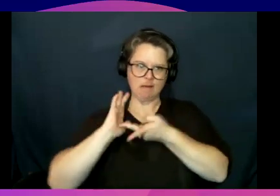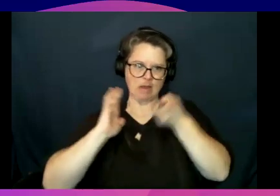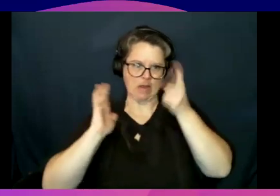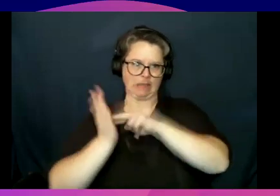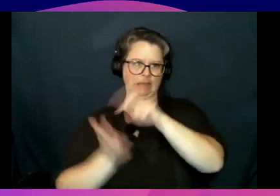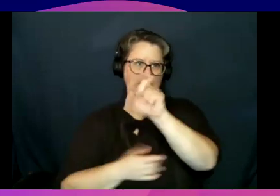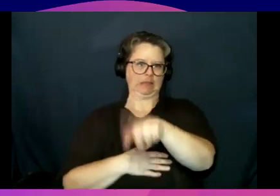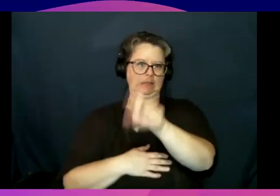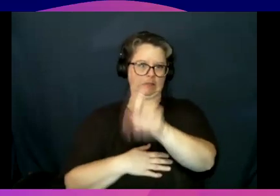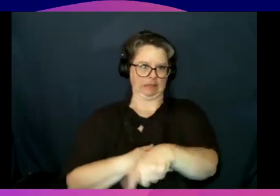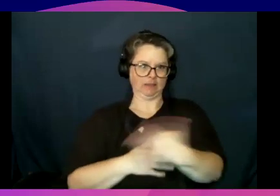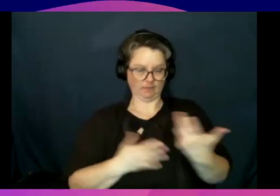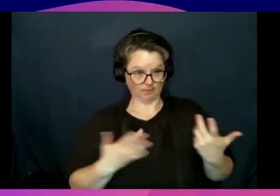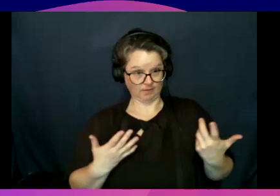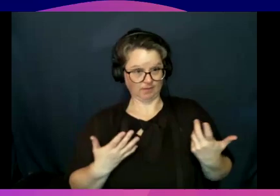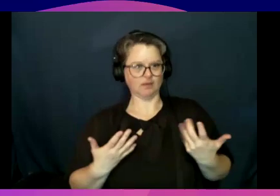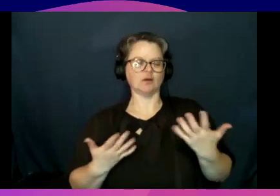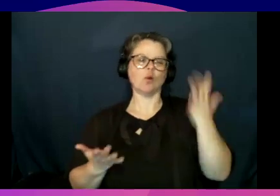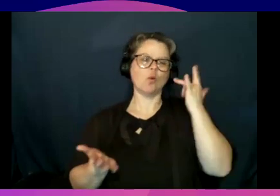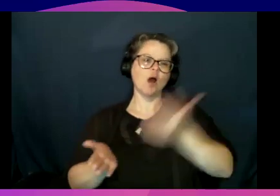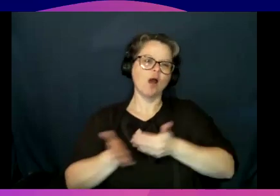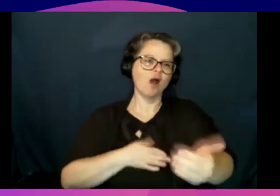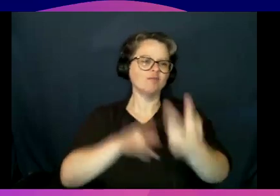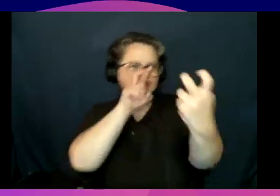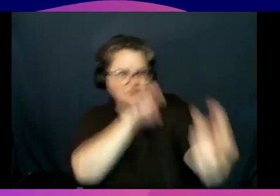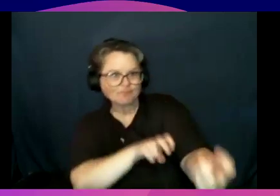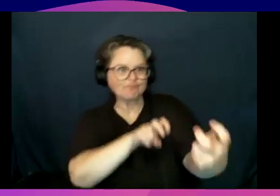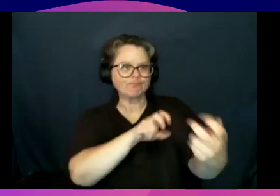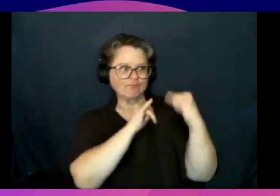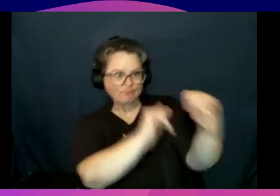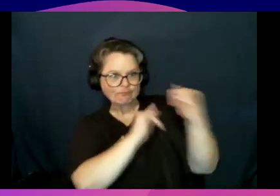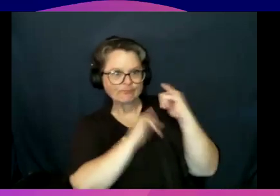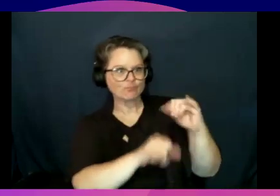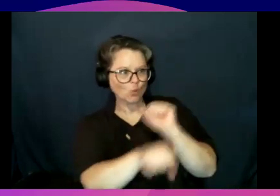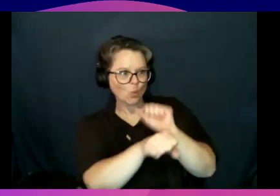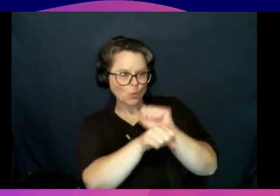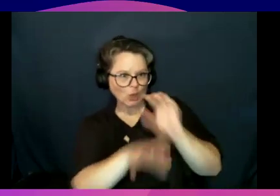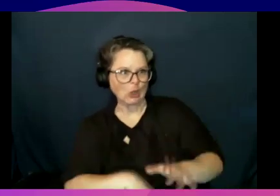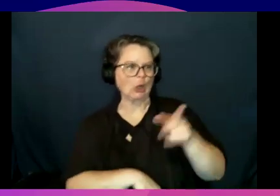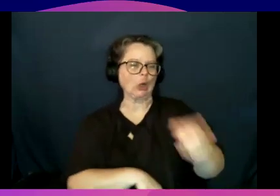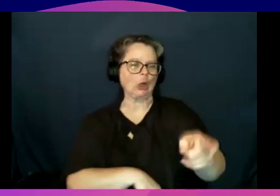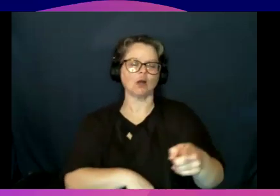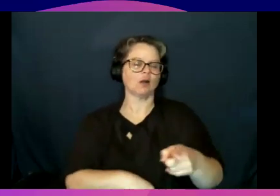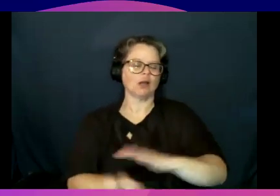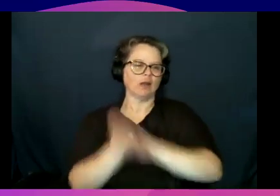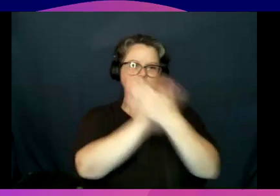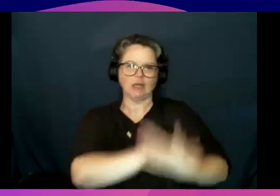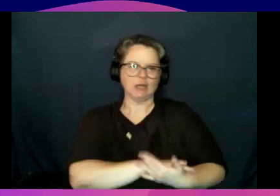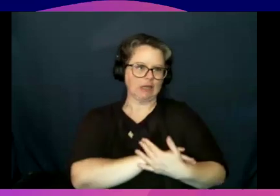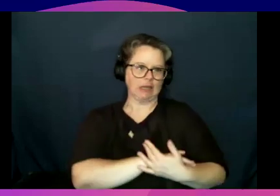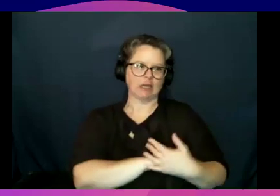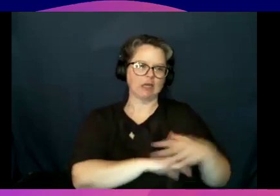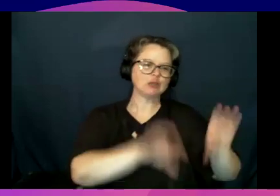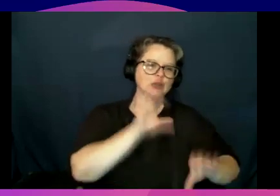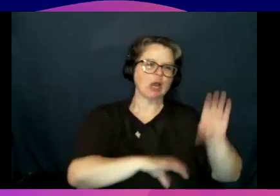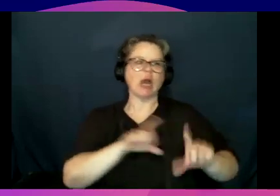happen? Then we want to practice from communities of consent. We want to make sure, so if I'm going to